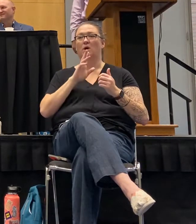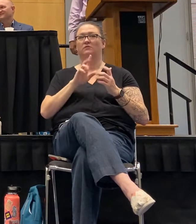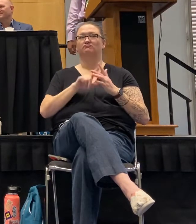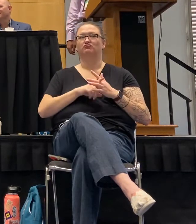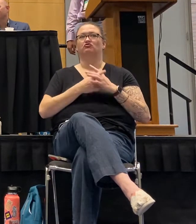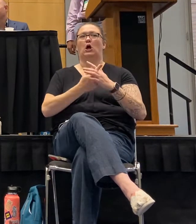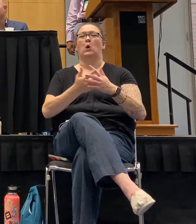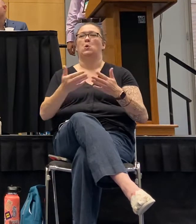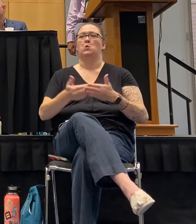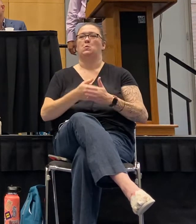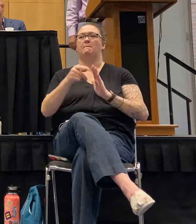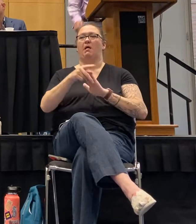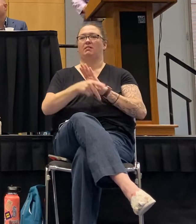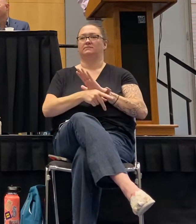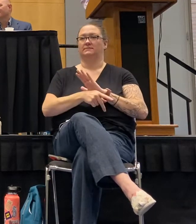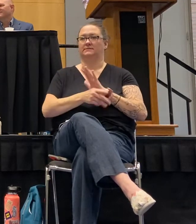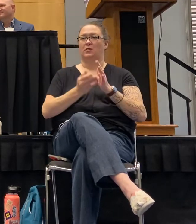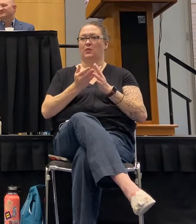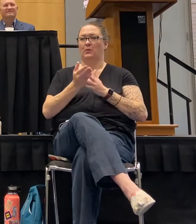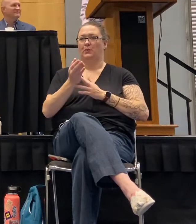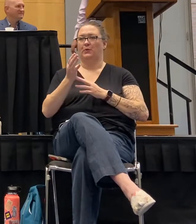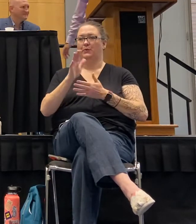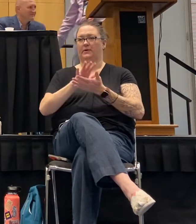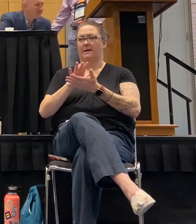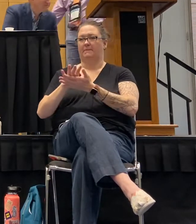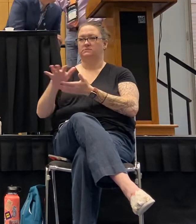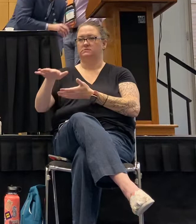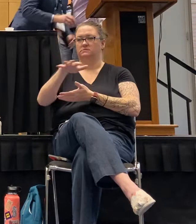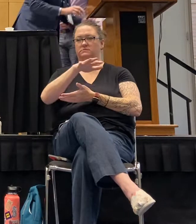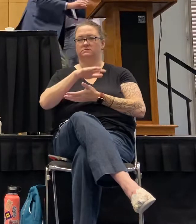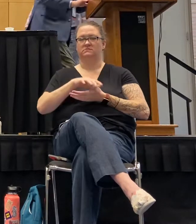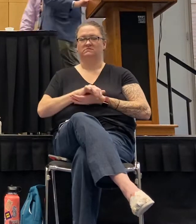policies through campus.